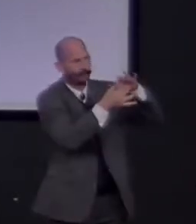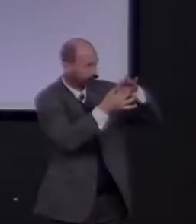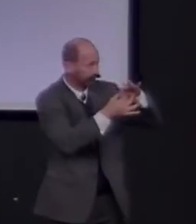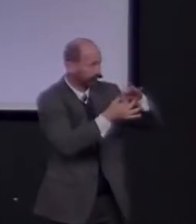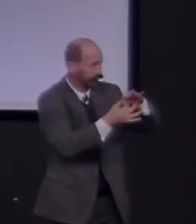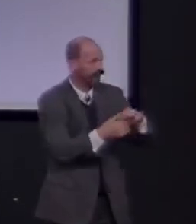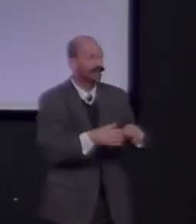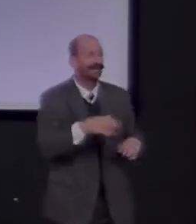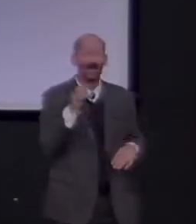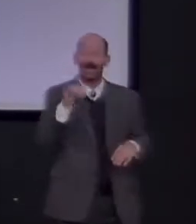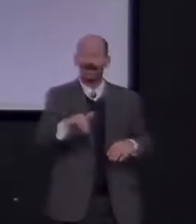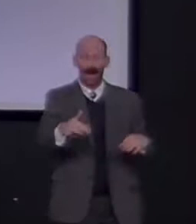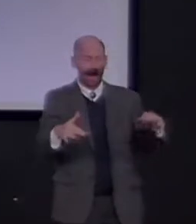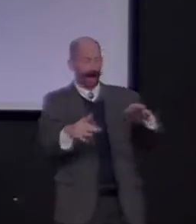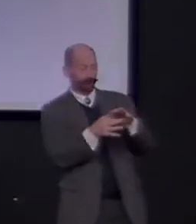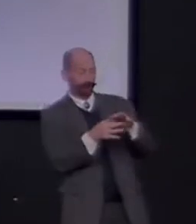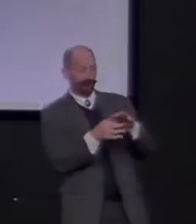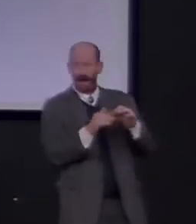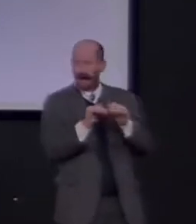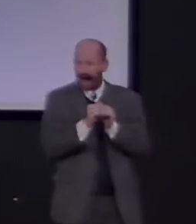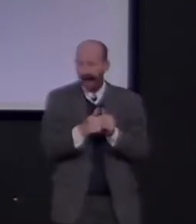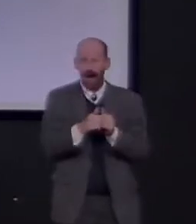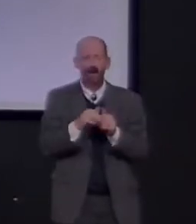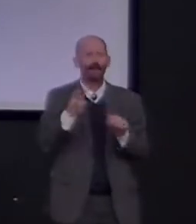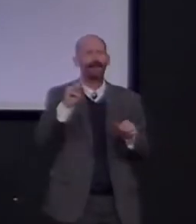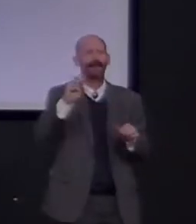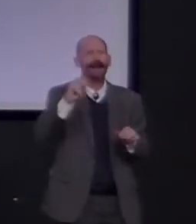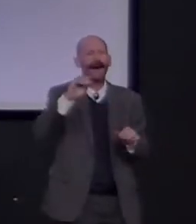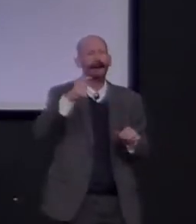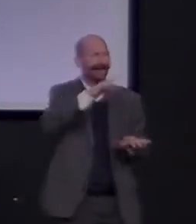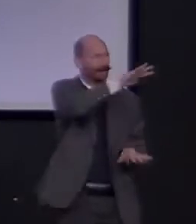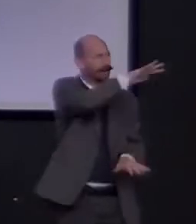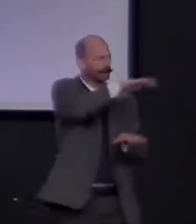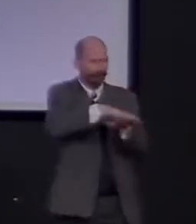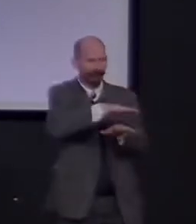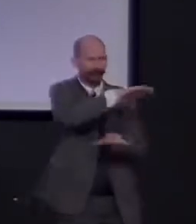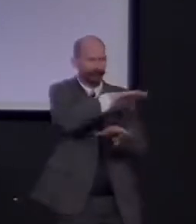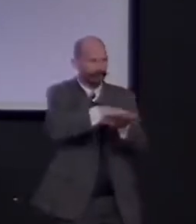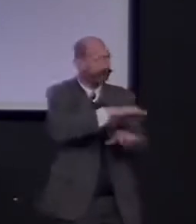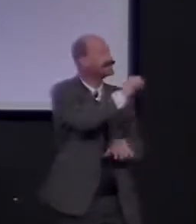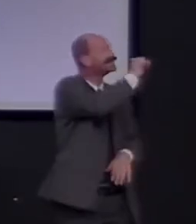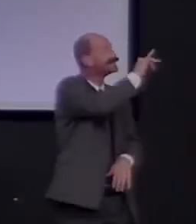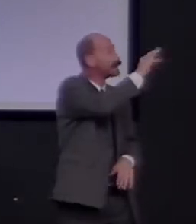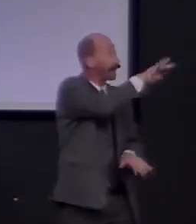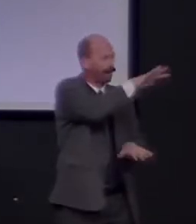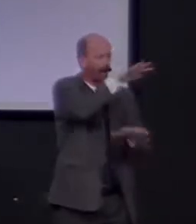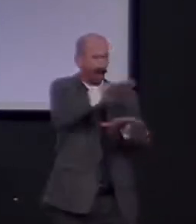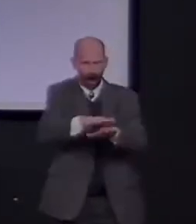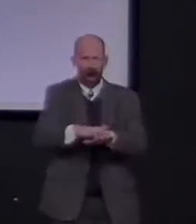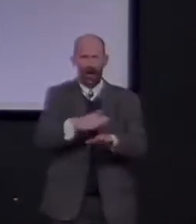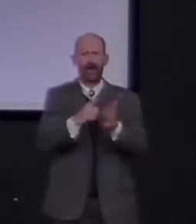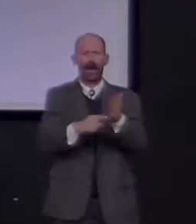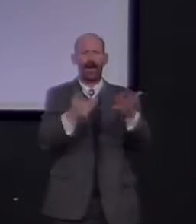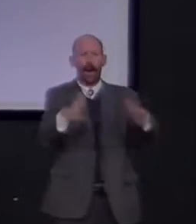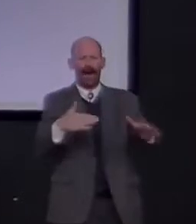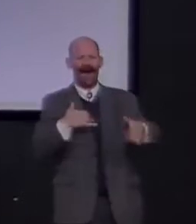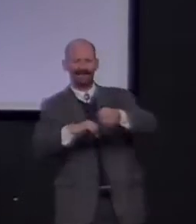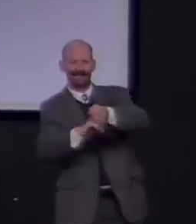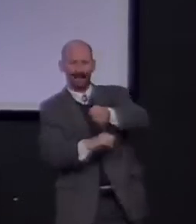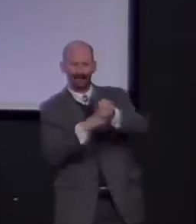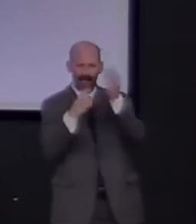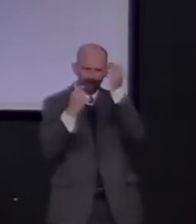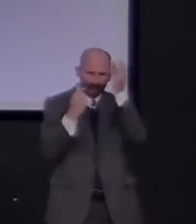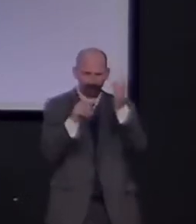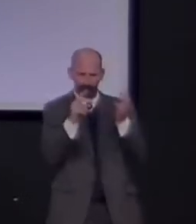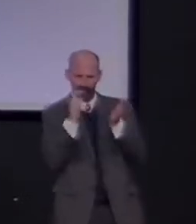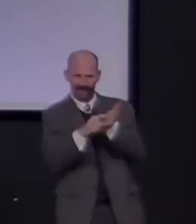solve the symbol grounding problem simply by mapping symbols to this pre-existing approximate number system. Here's another